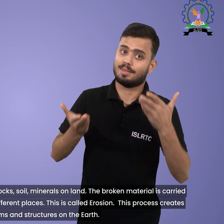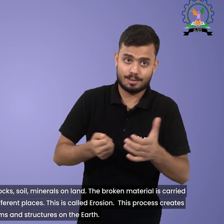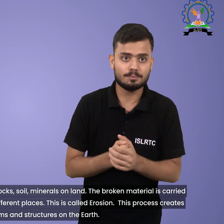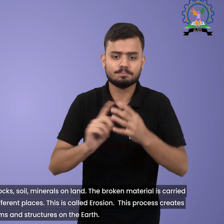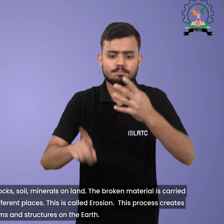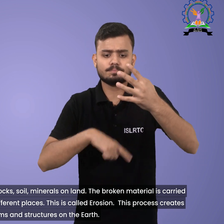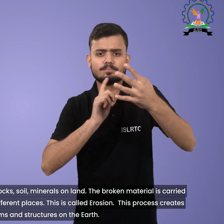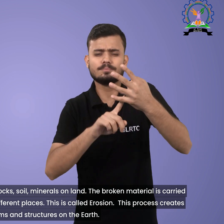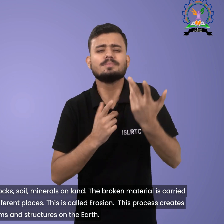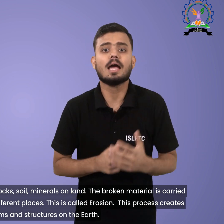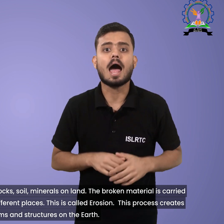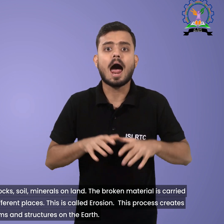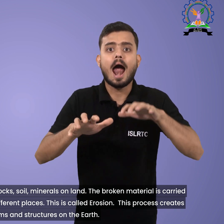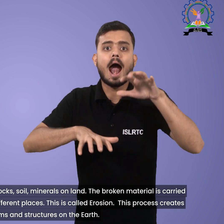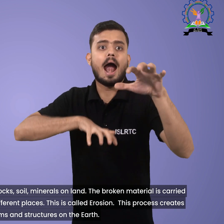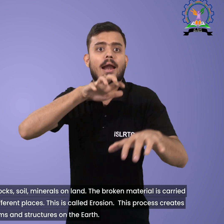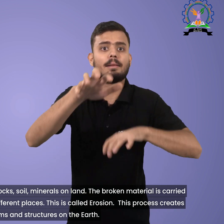landforms and structures on the Earth.